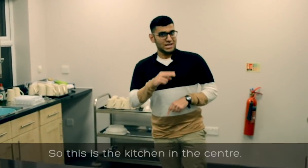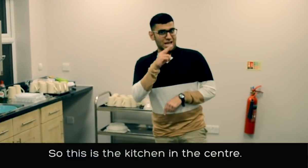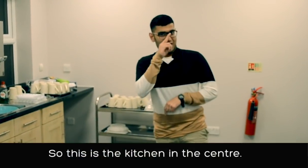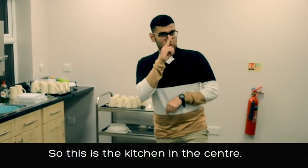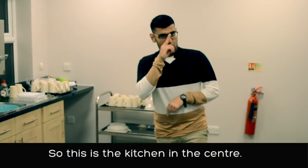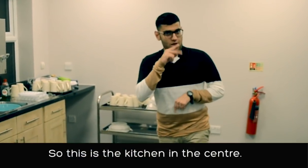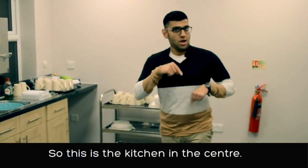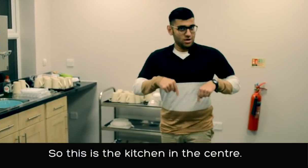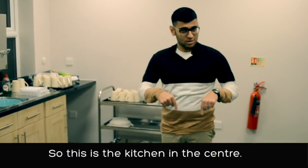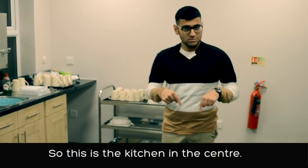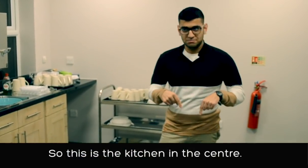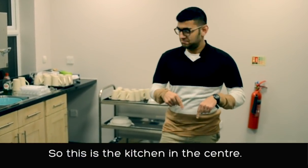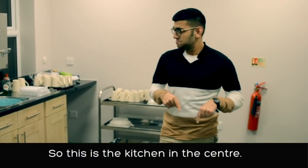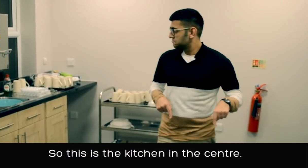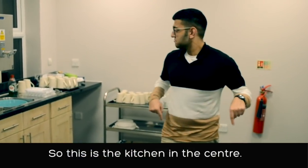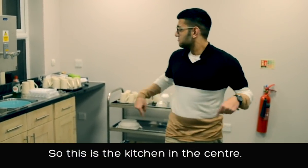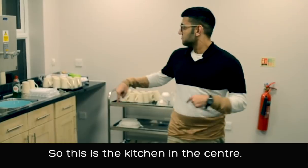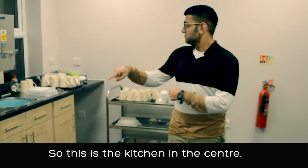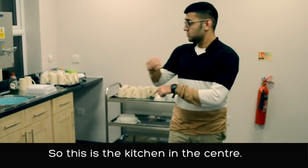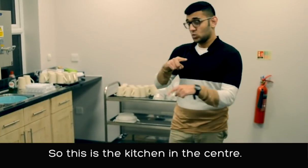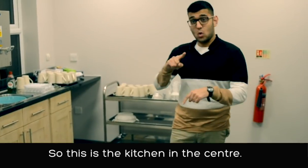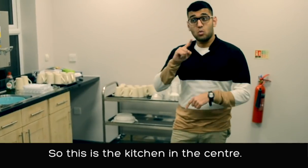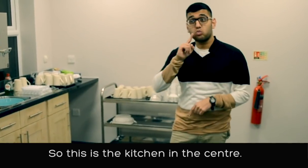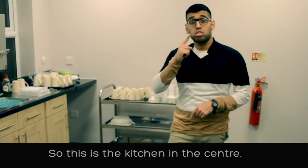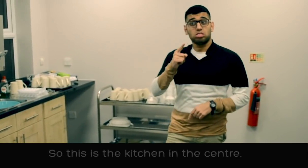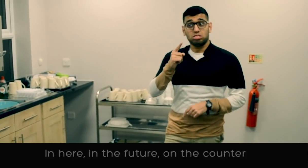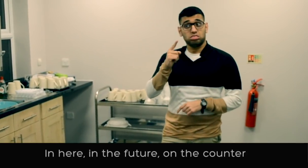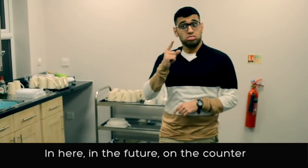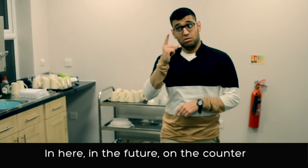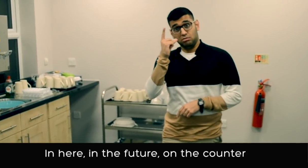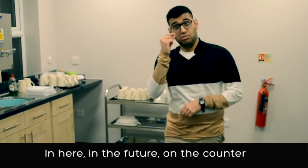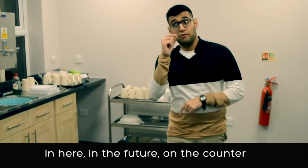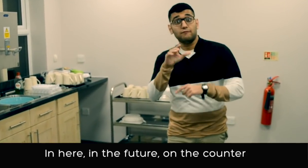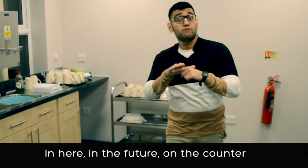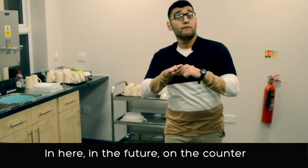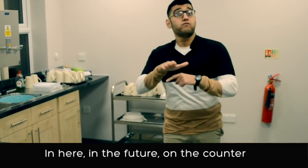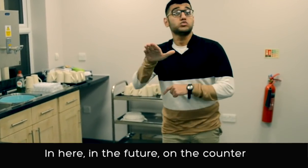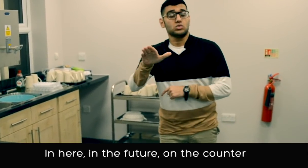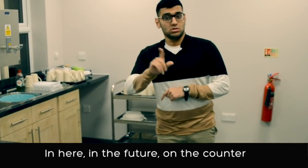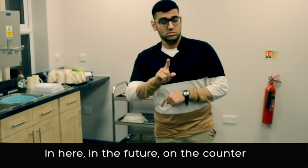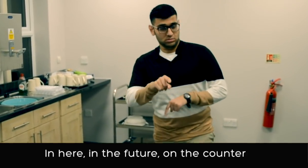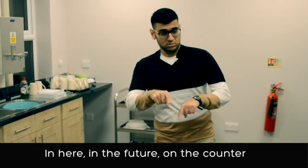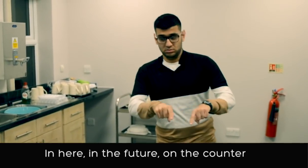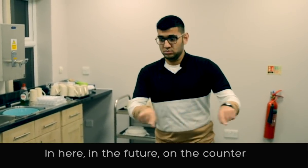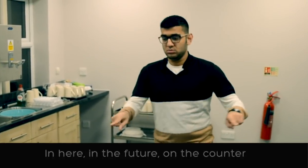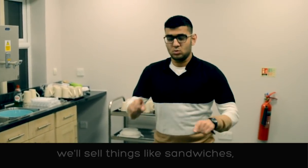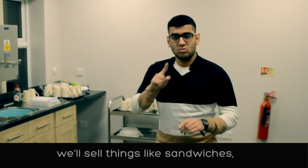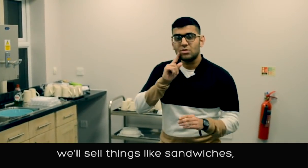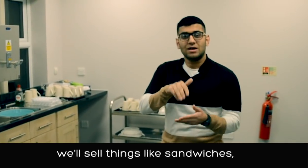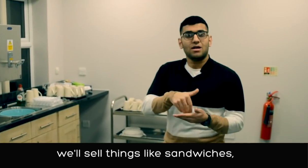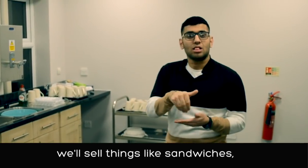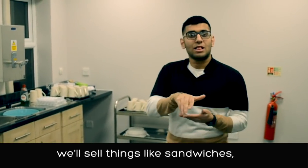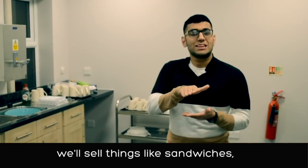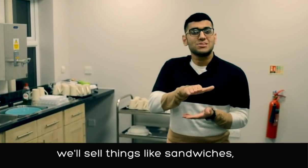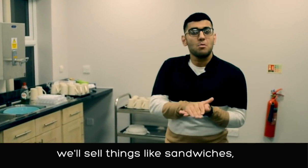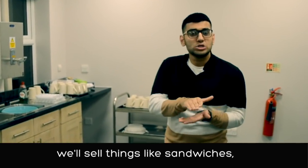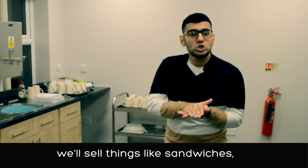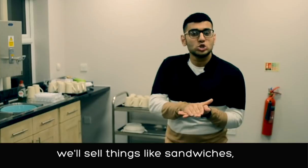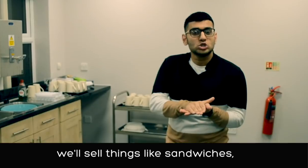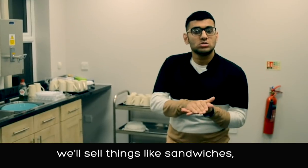So this is the kitchen in the centre. In here, in the future, on the counter, we will sell things like